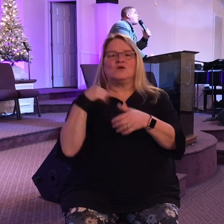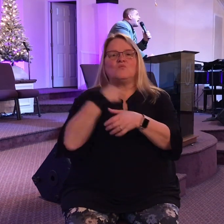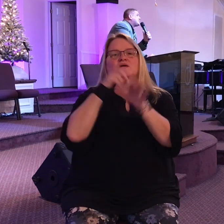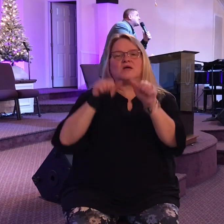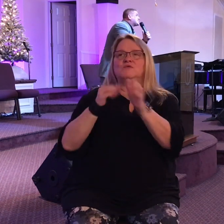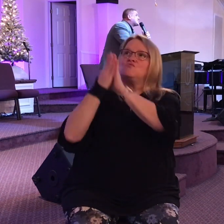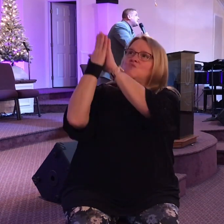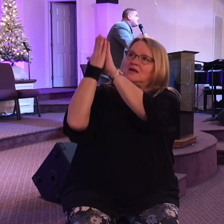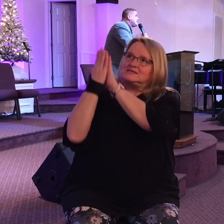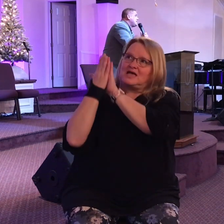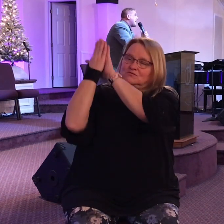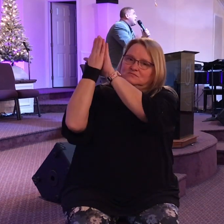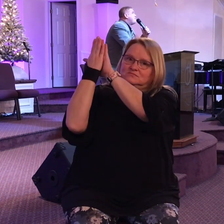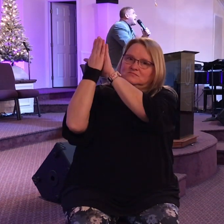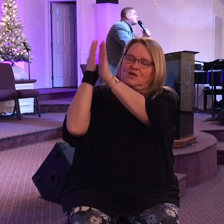are Christ's